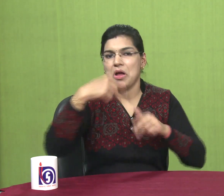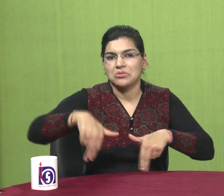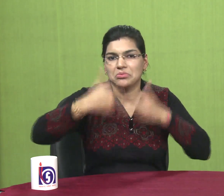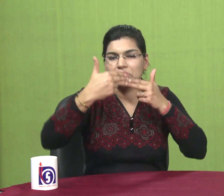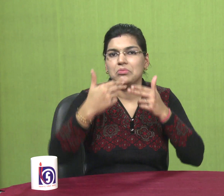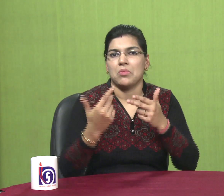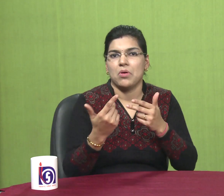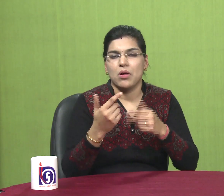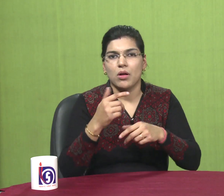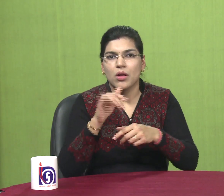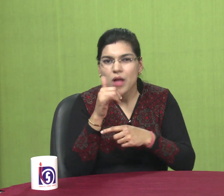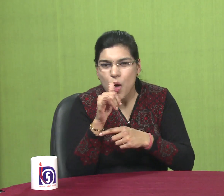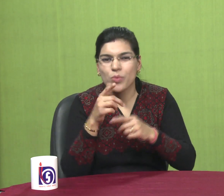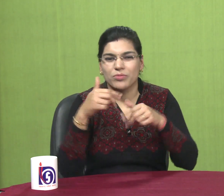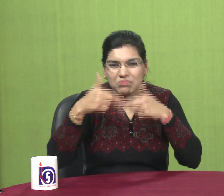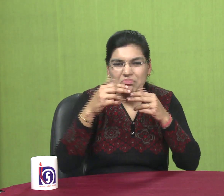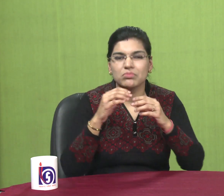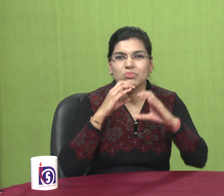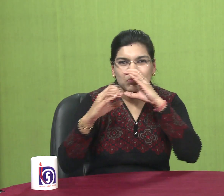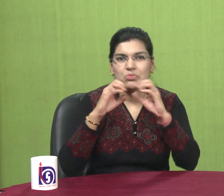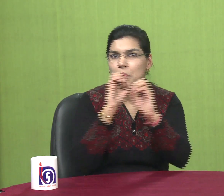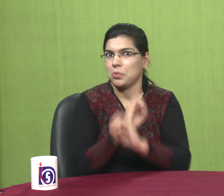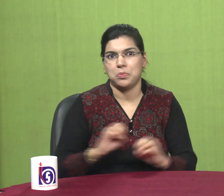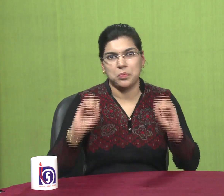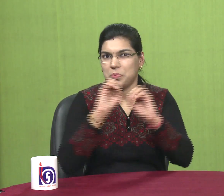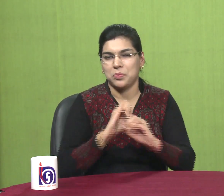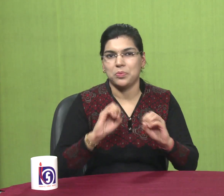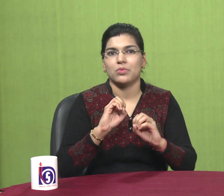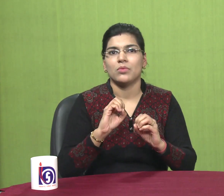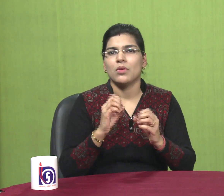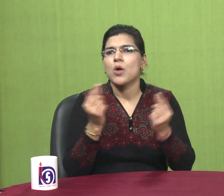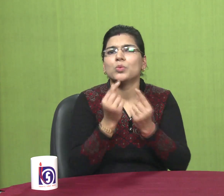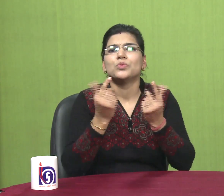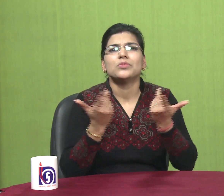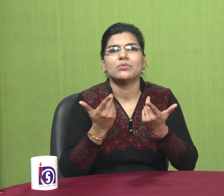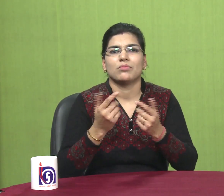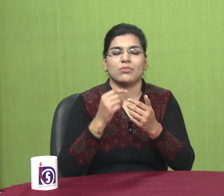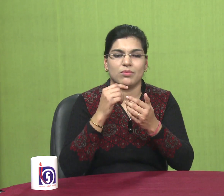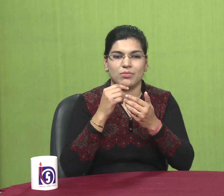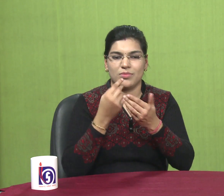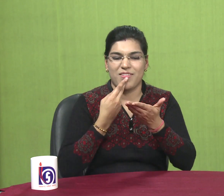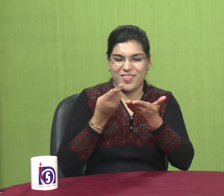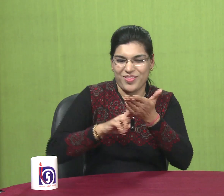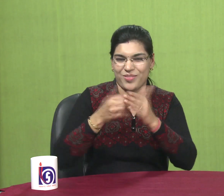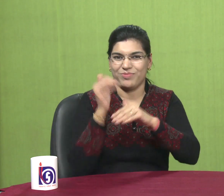and everything. But long ago, there was no Yahoo, no internet connection, no